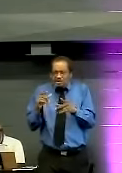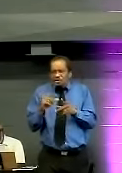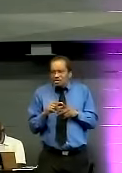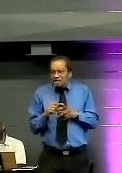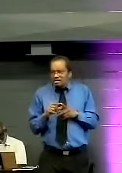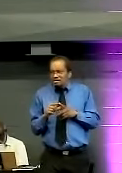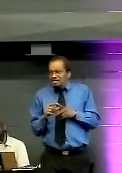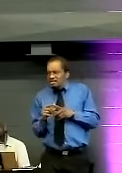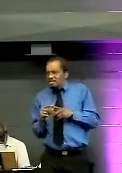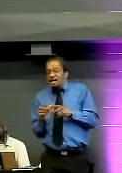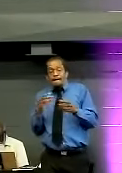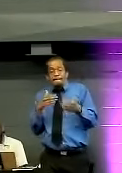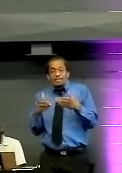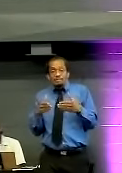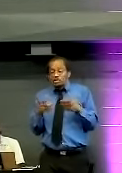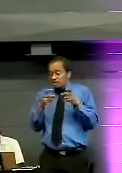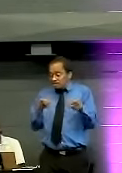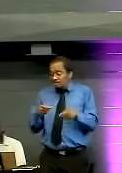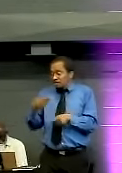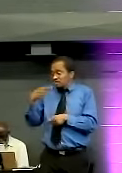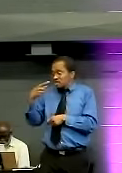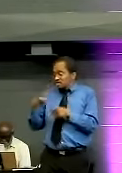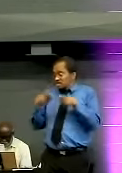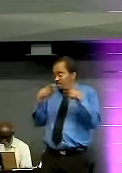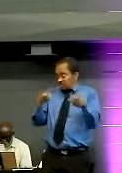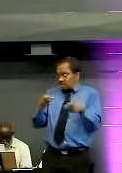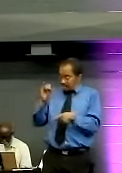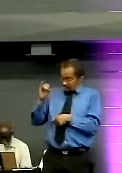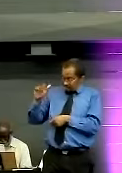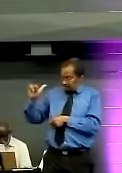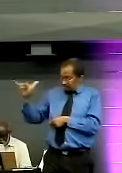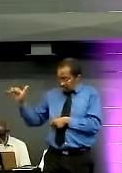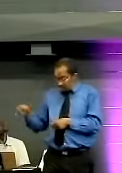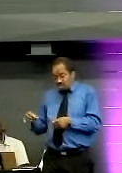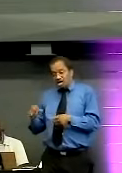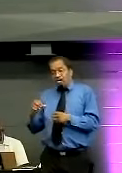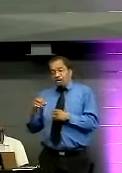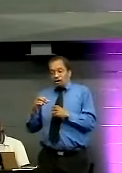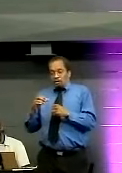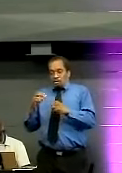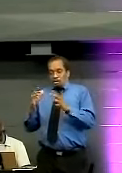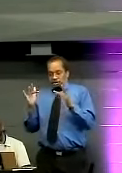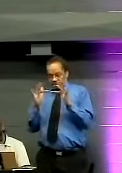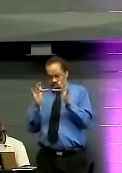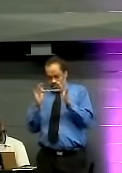Just, you can give using Givelify, Cash App, Raise Mobile, the website, placeoffaith.org.